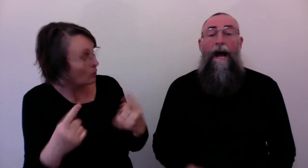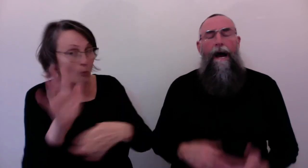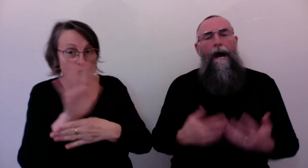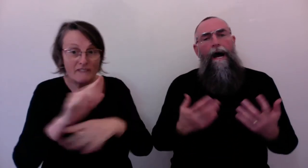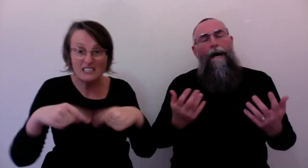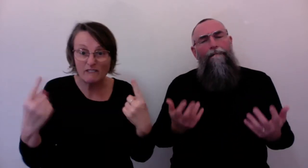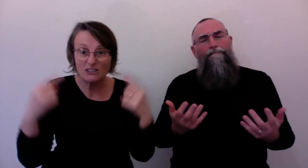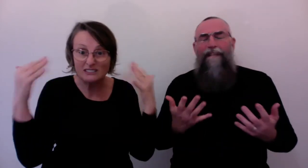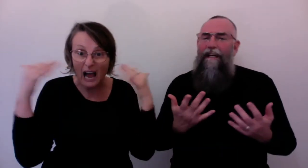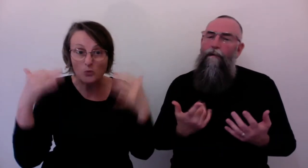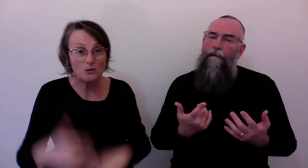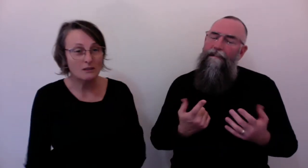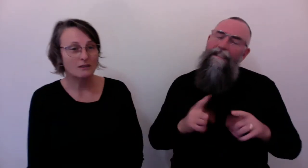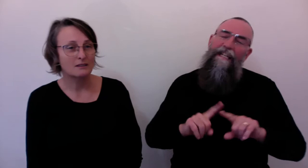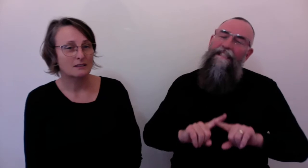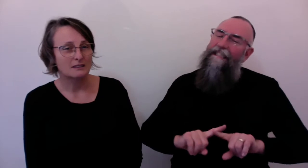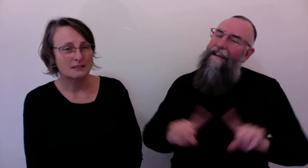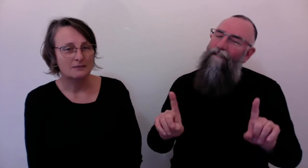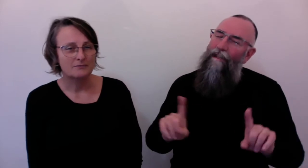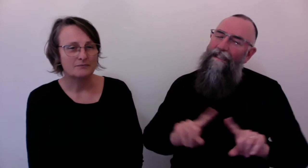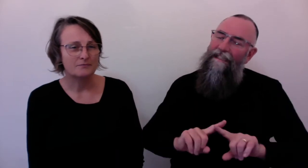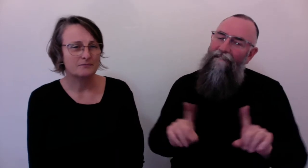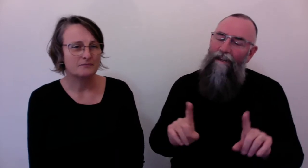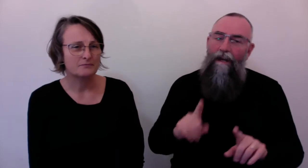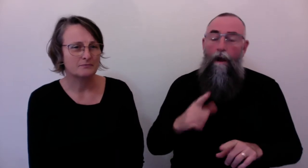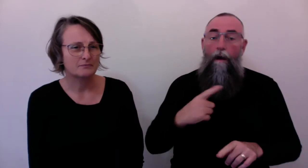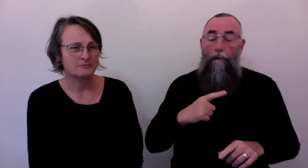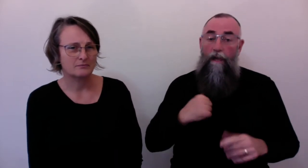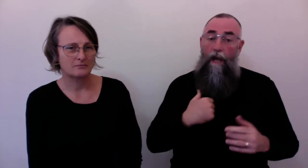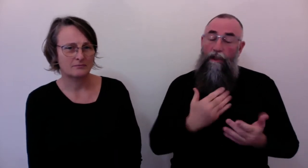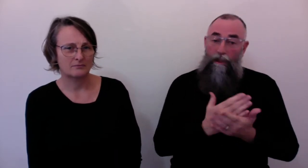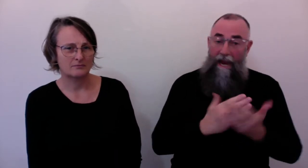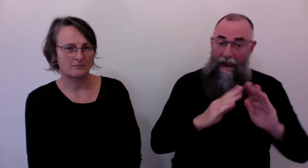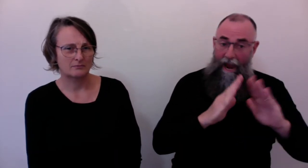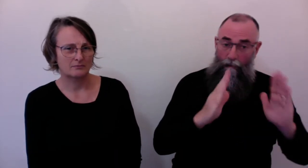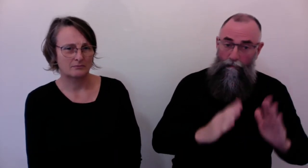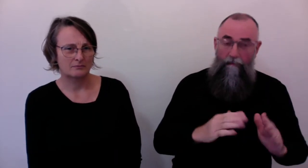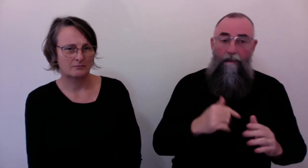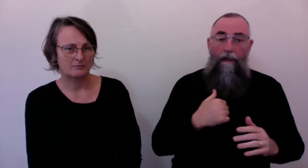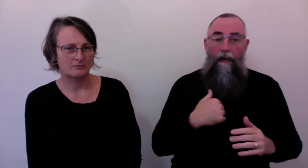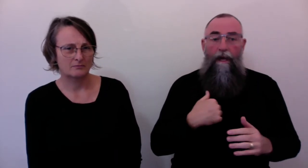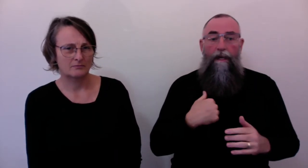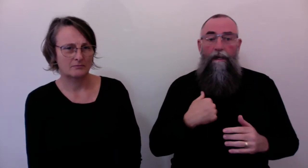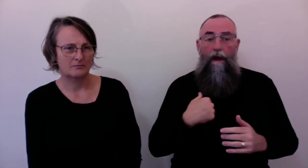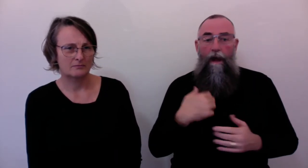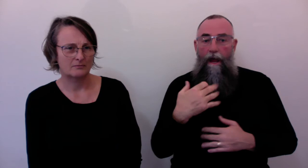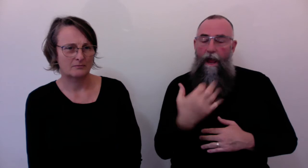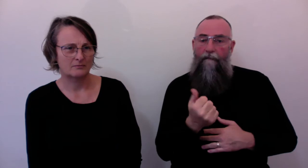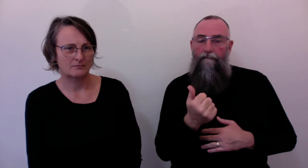See, it's different. It's funny because I live with my roommate and I will have the TV low because it's like enough. But for her, she's